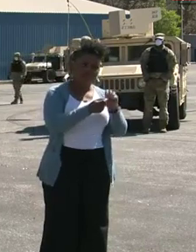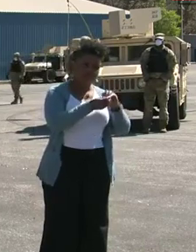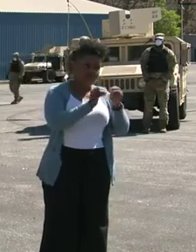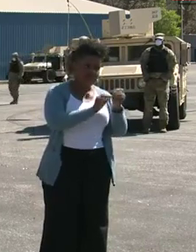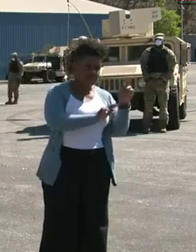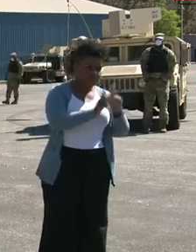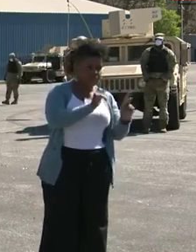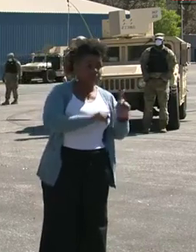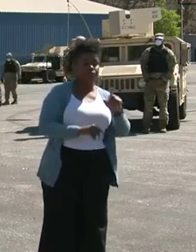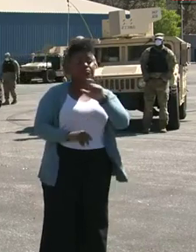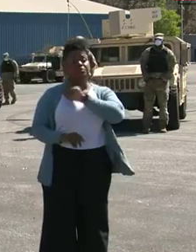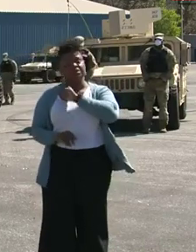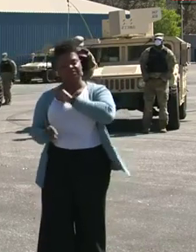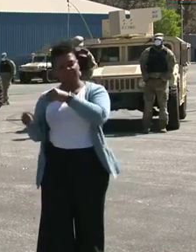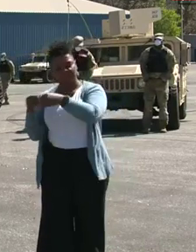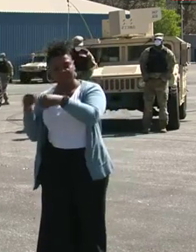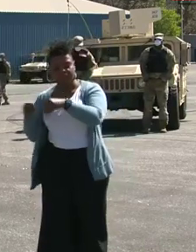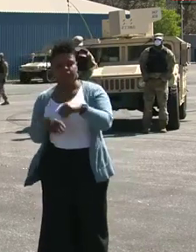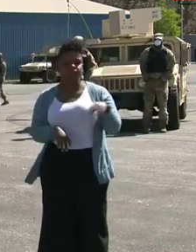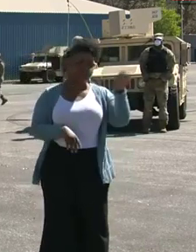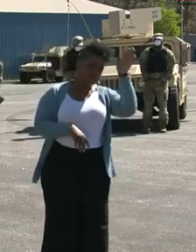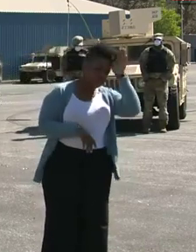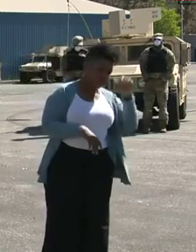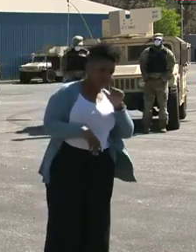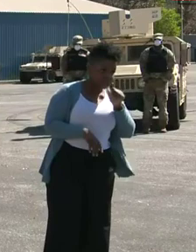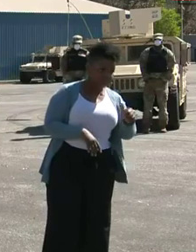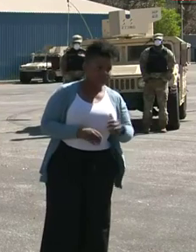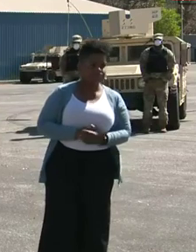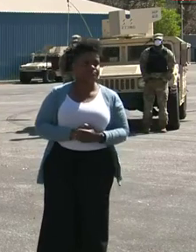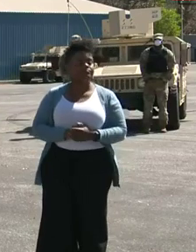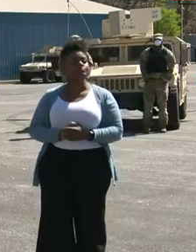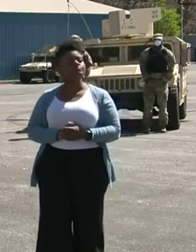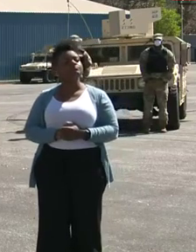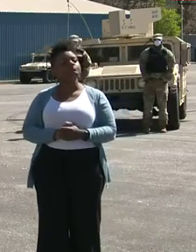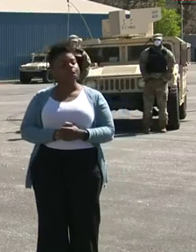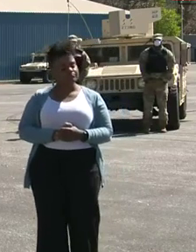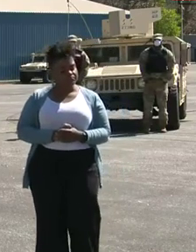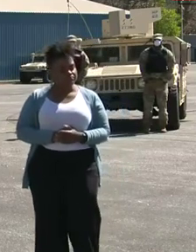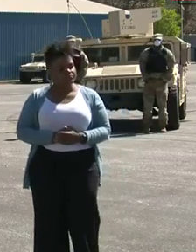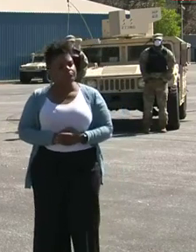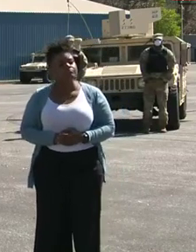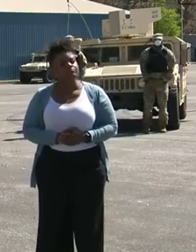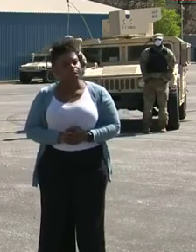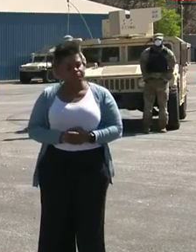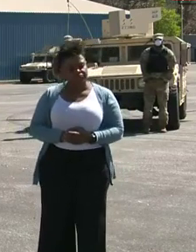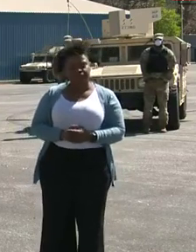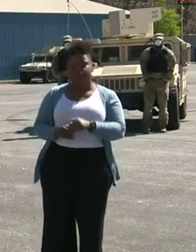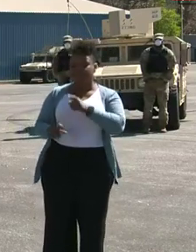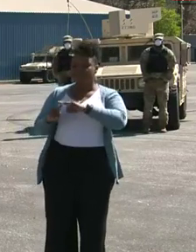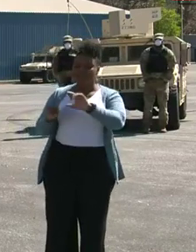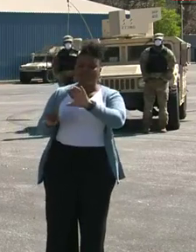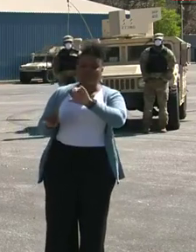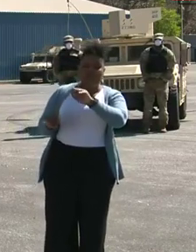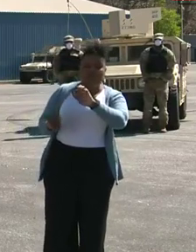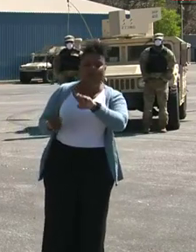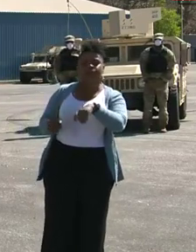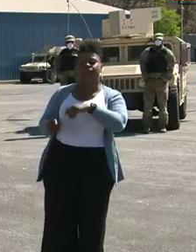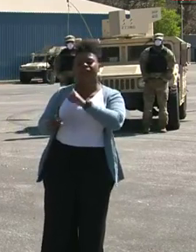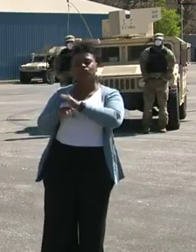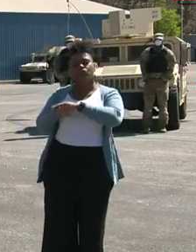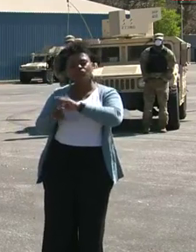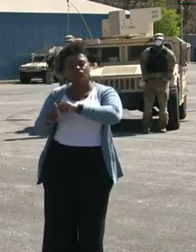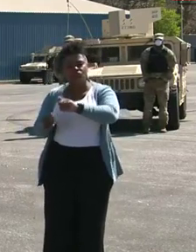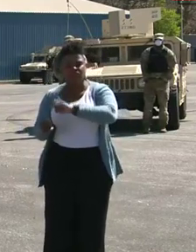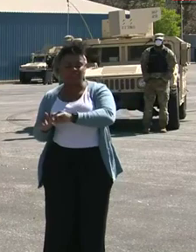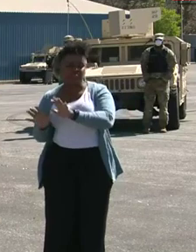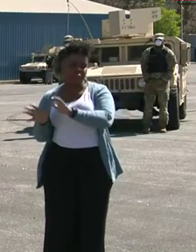looking at call volume, looking at crimes, to be able to do a daily estimate of what their staffing should be. They too can